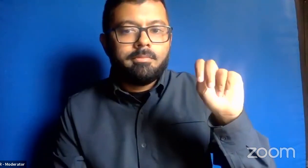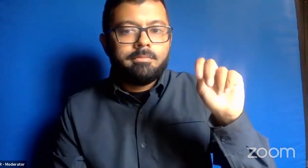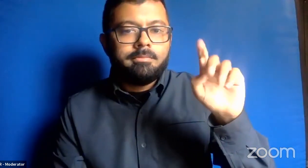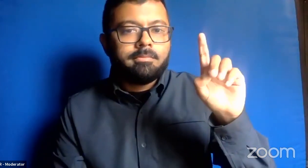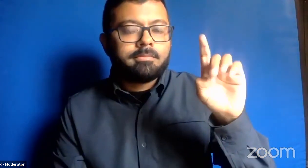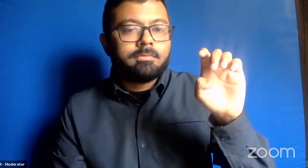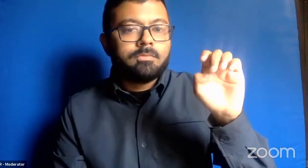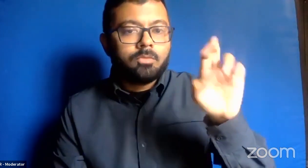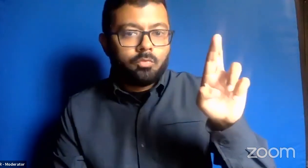of